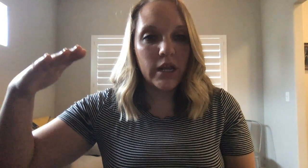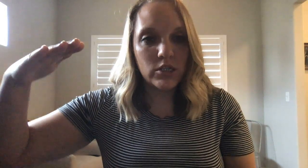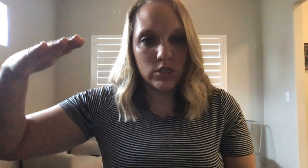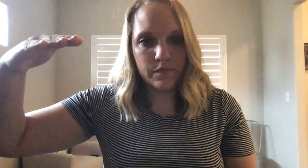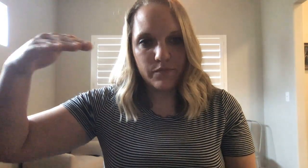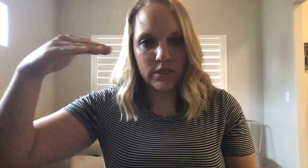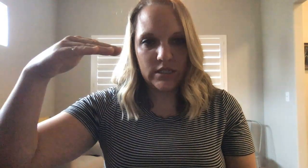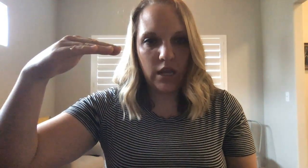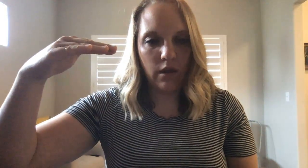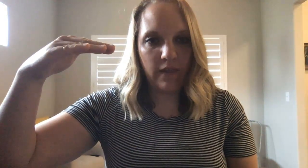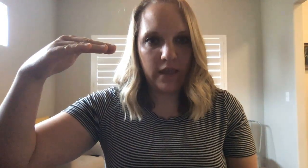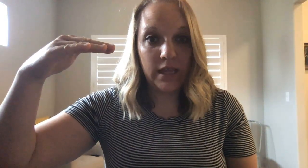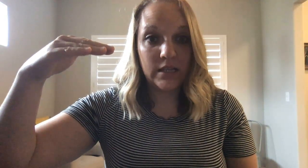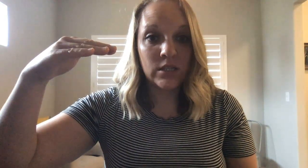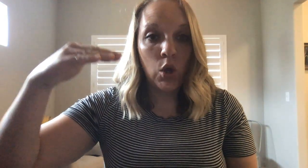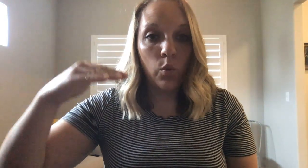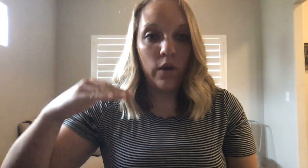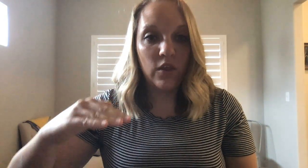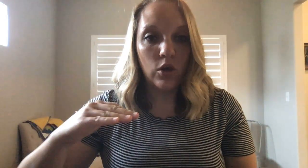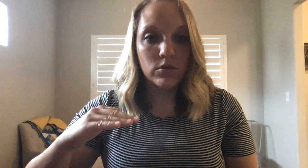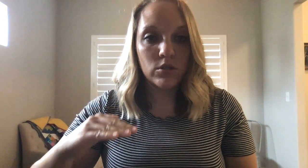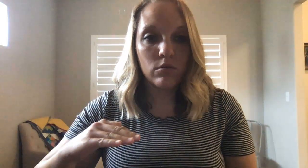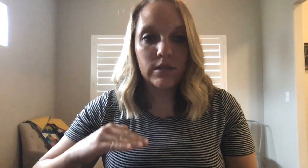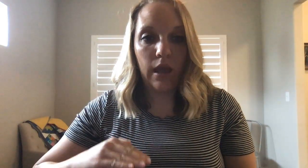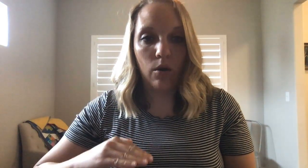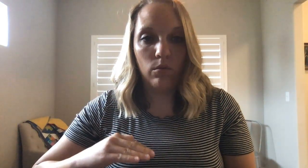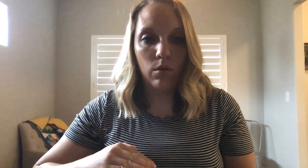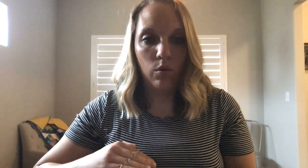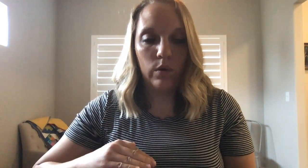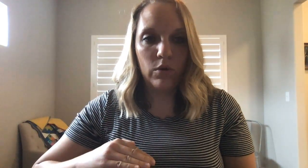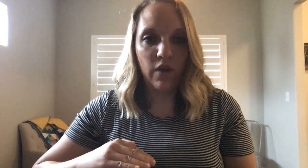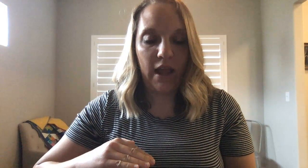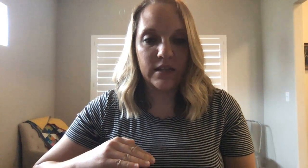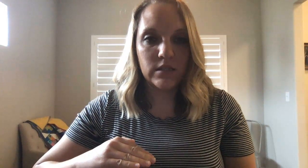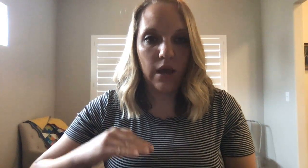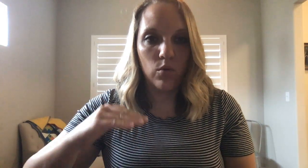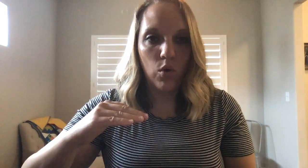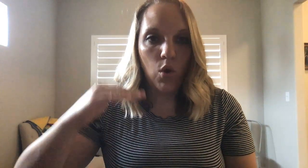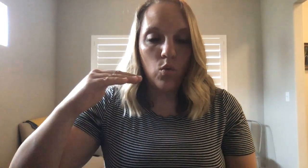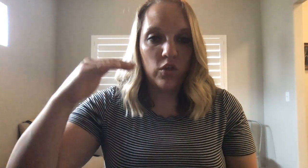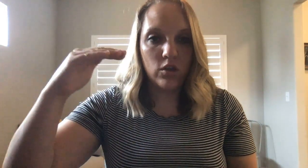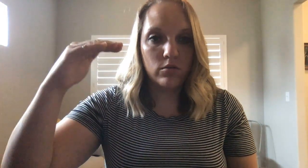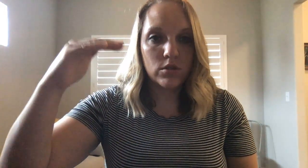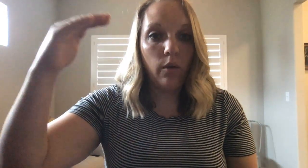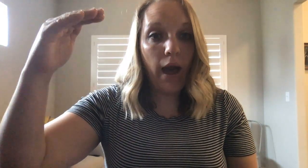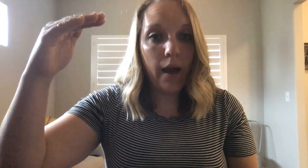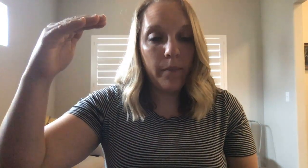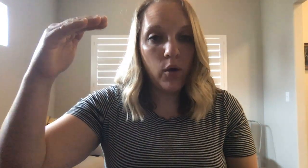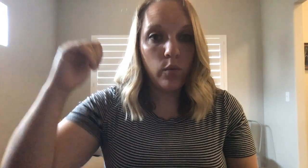going to do, and take your hand like this. When the notes go down, we move our hands down. When the notes go up, we